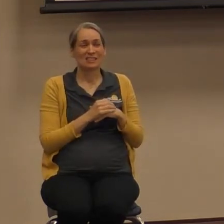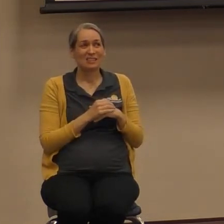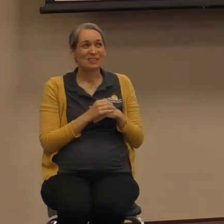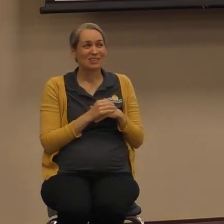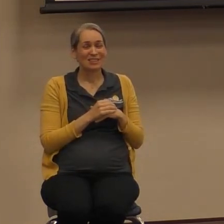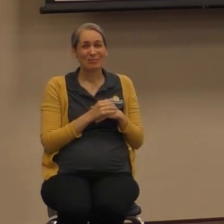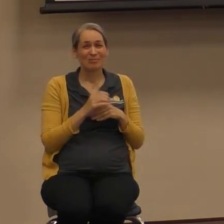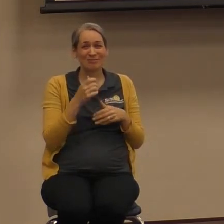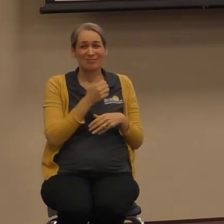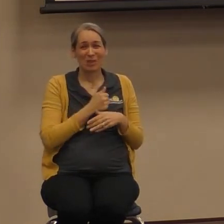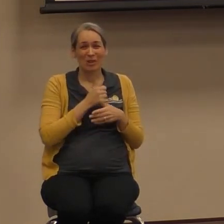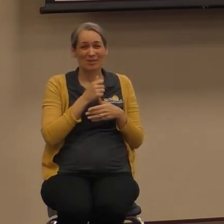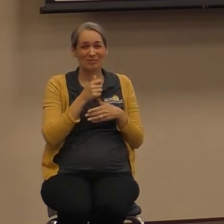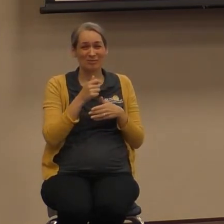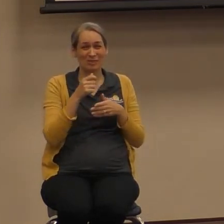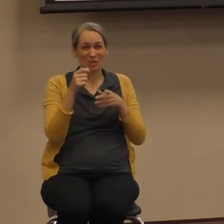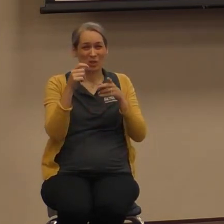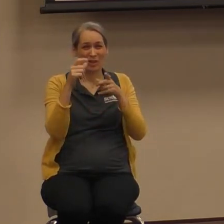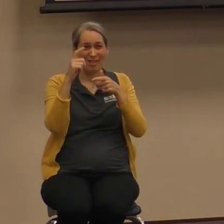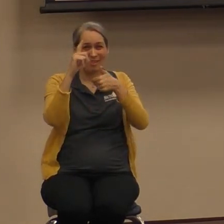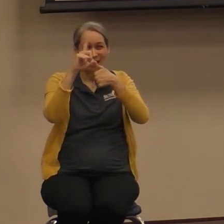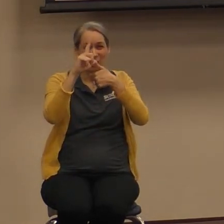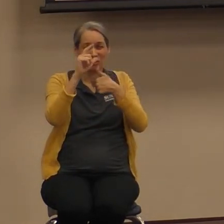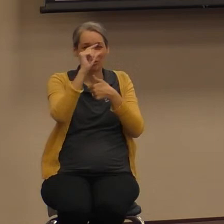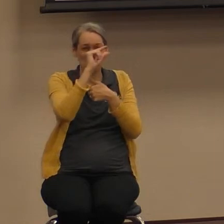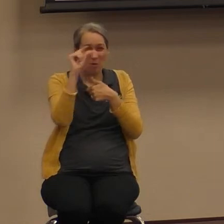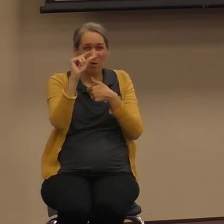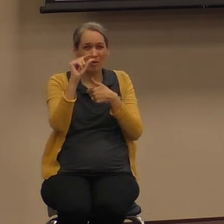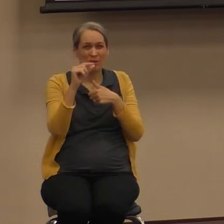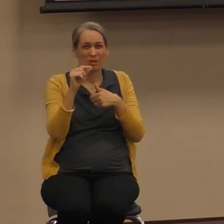small. Around 12% of all web pages are pornographic.